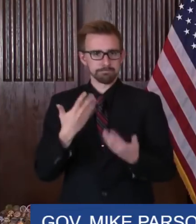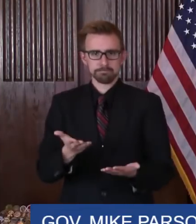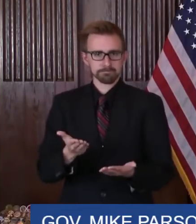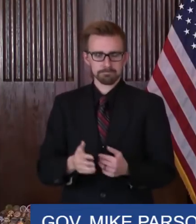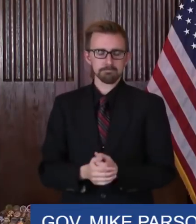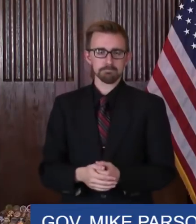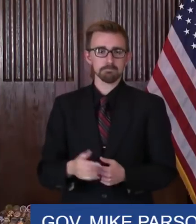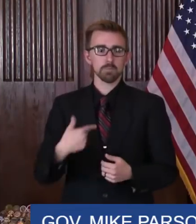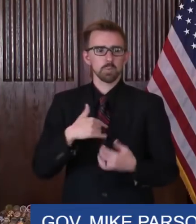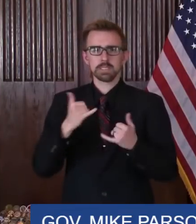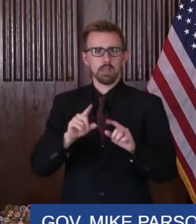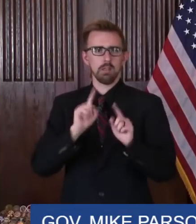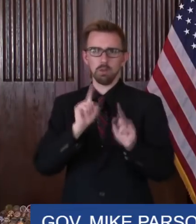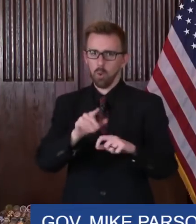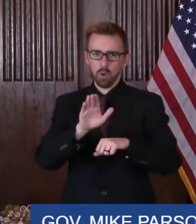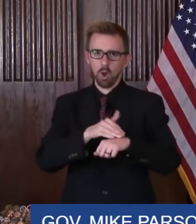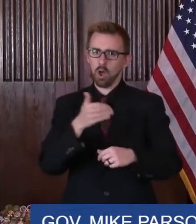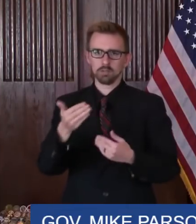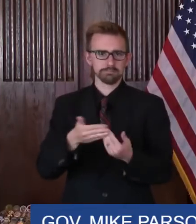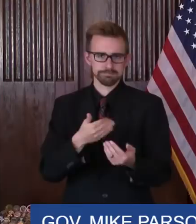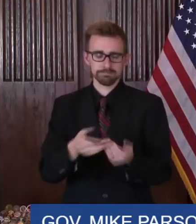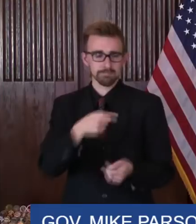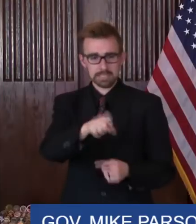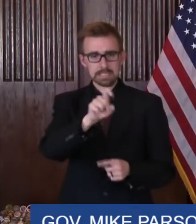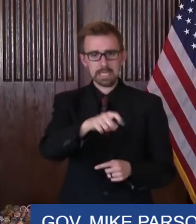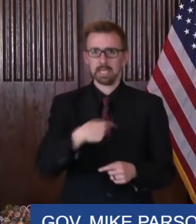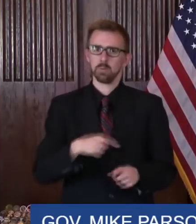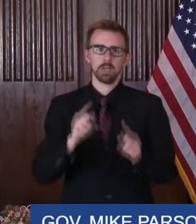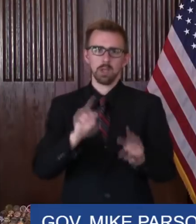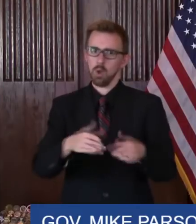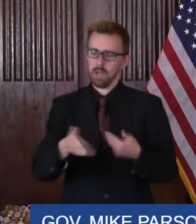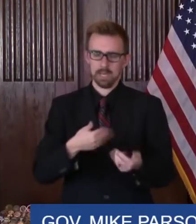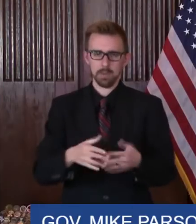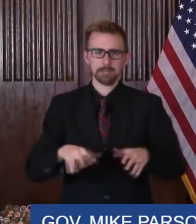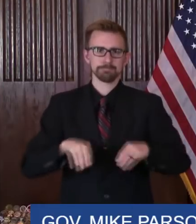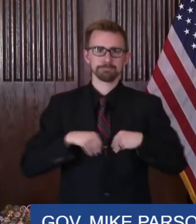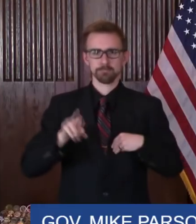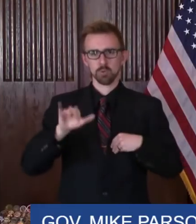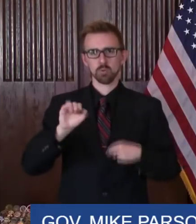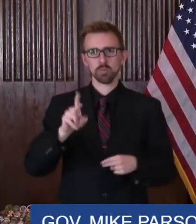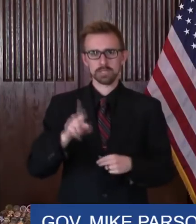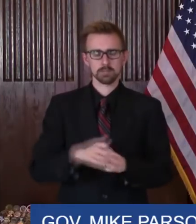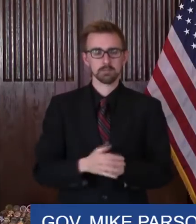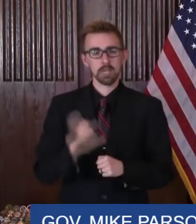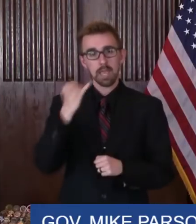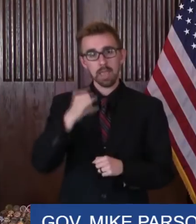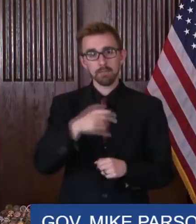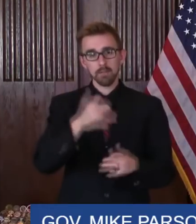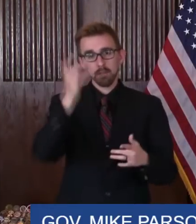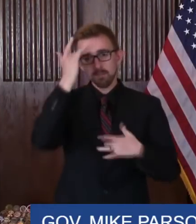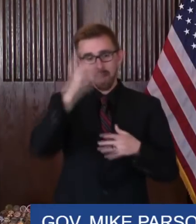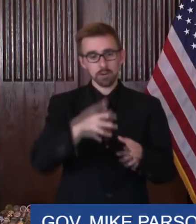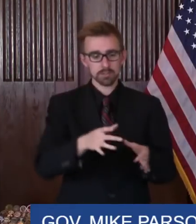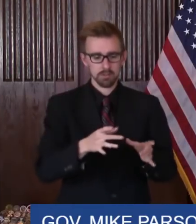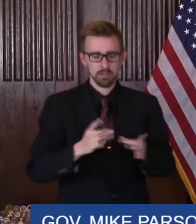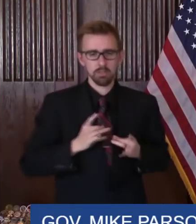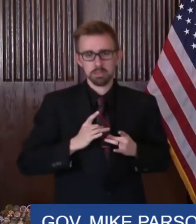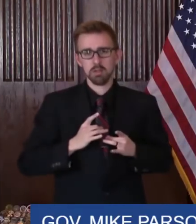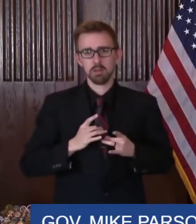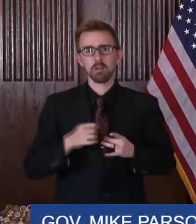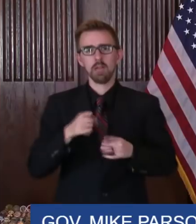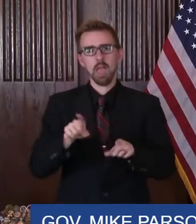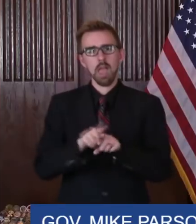from responding to calls when a member of the public needs us. But if we are exposed to this deadly virus, knowing that it will be treated